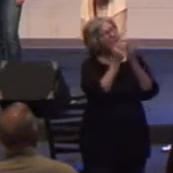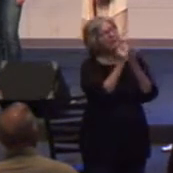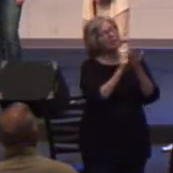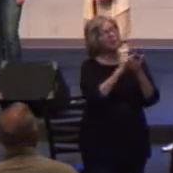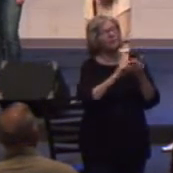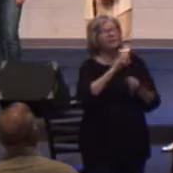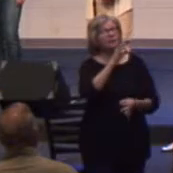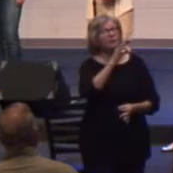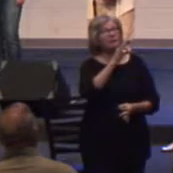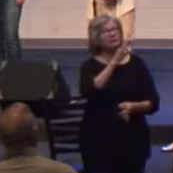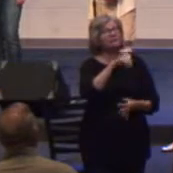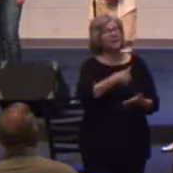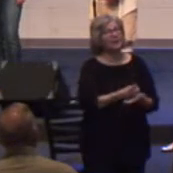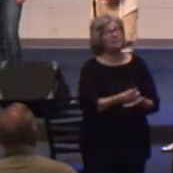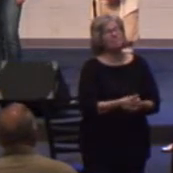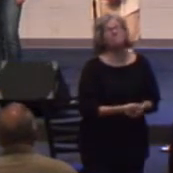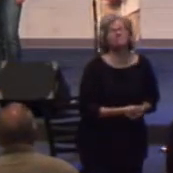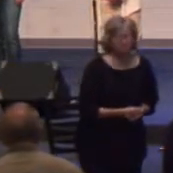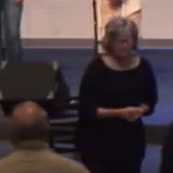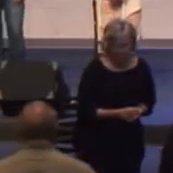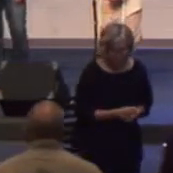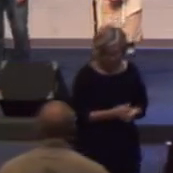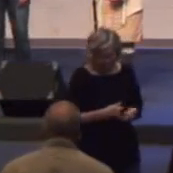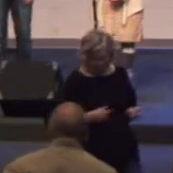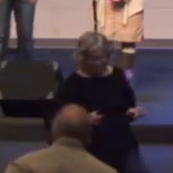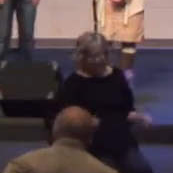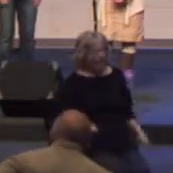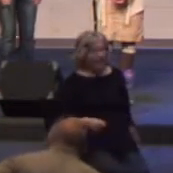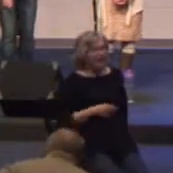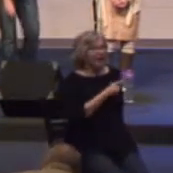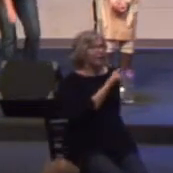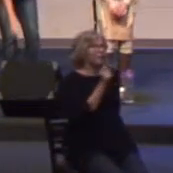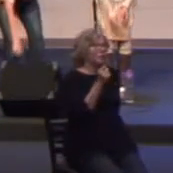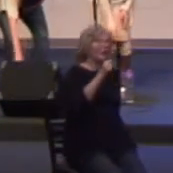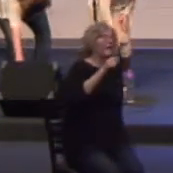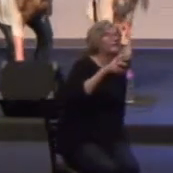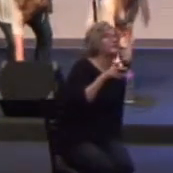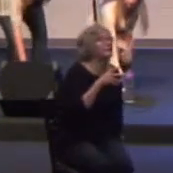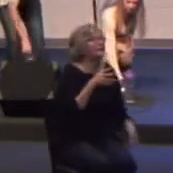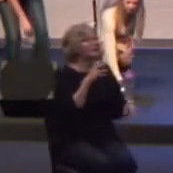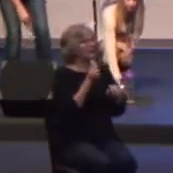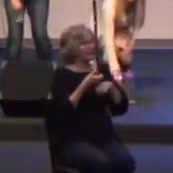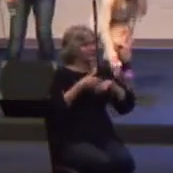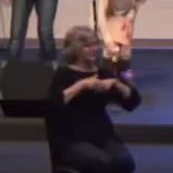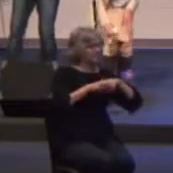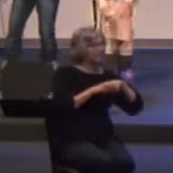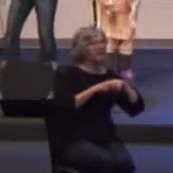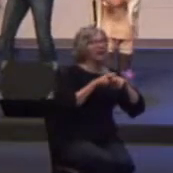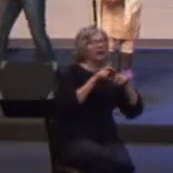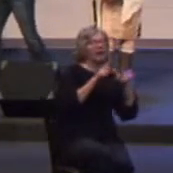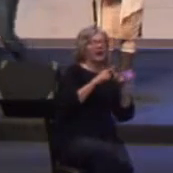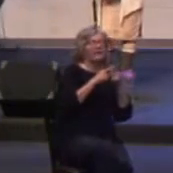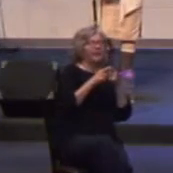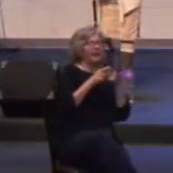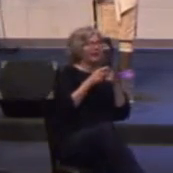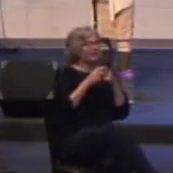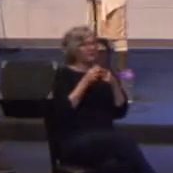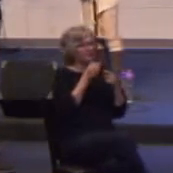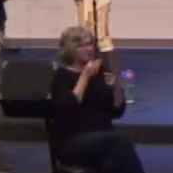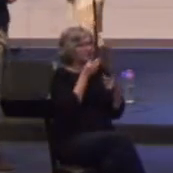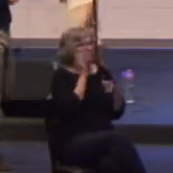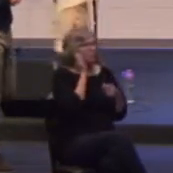Holy Spirit. Amen. You guys can grab a seat, and in just a little bit, we're going to be